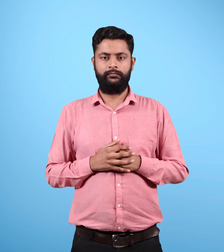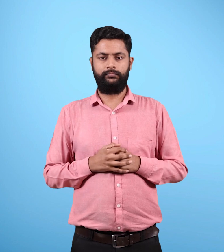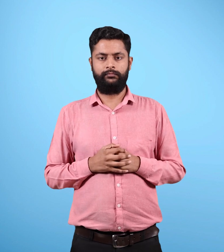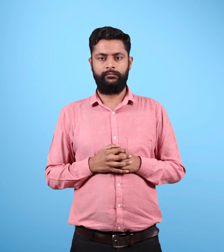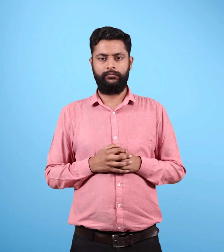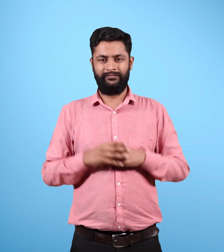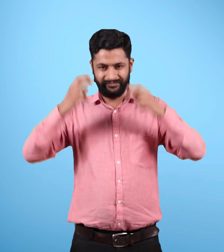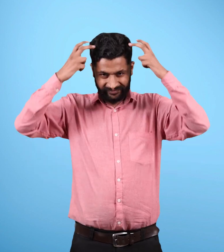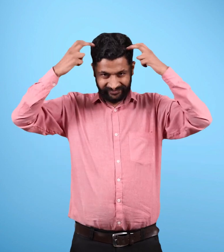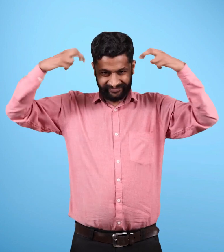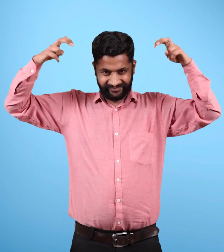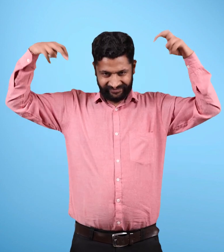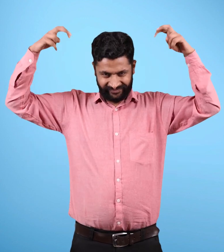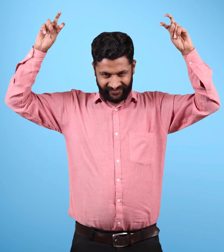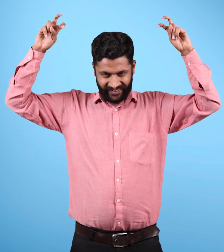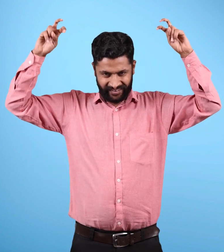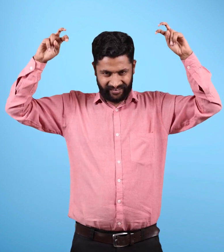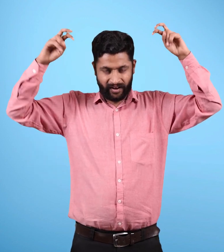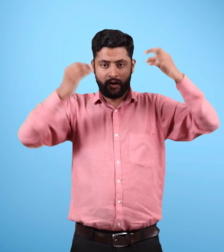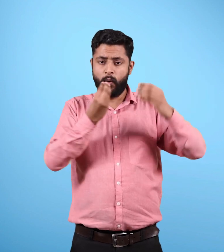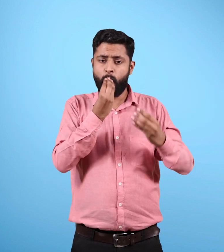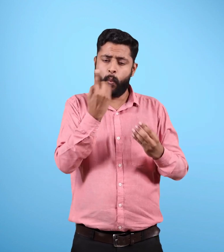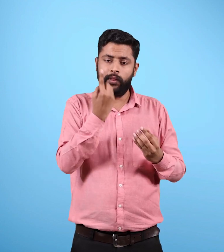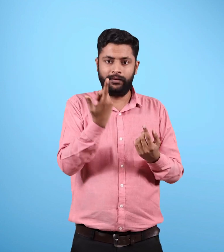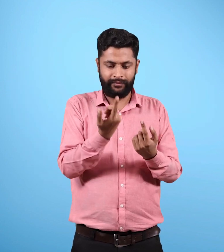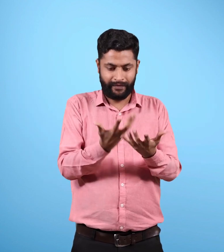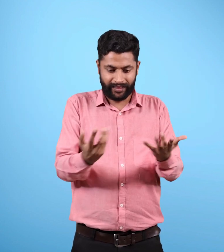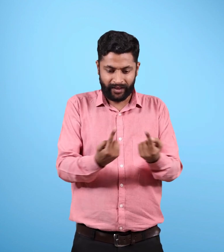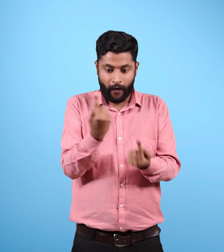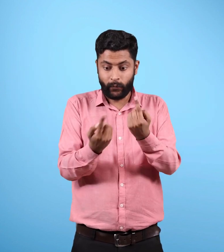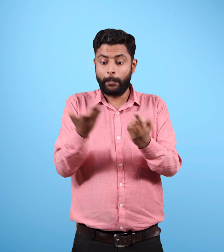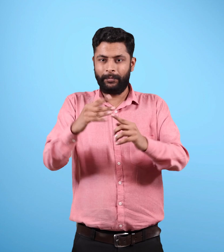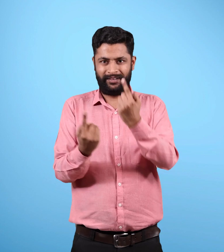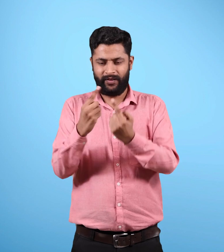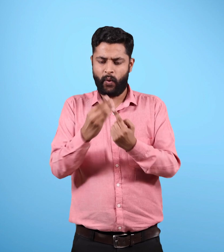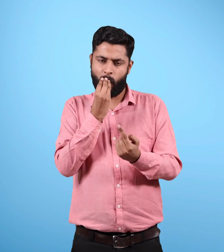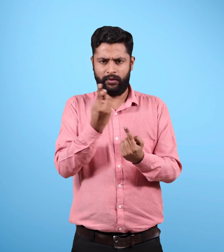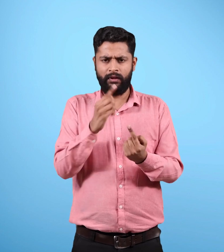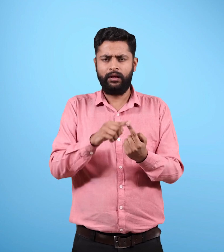B. Deer eats only plant products and so is